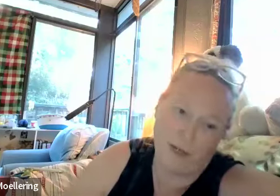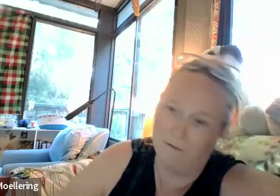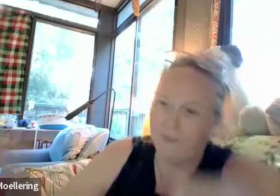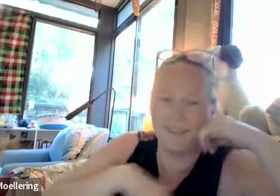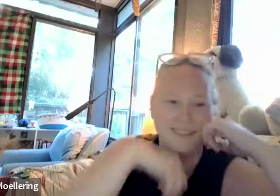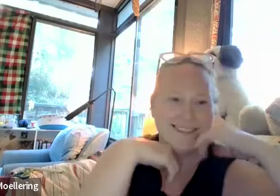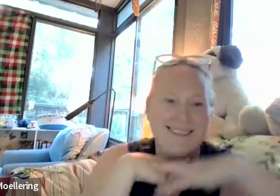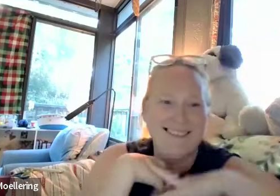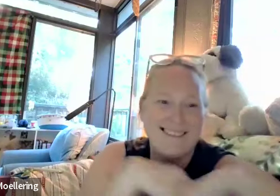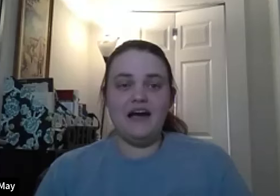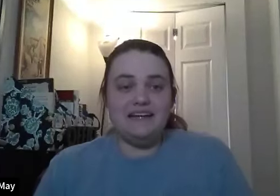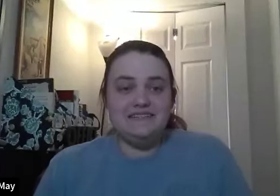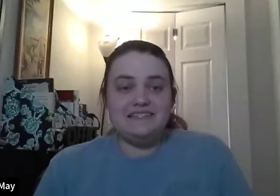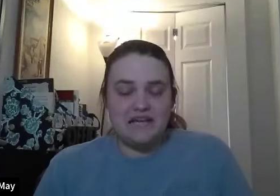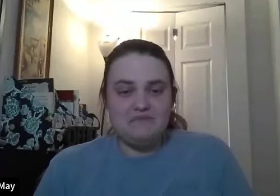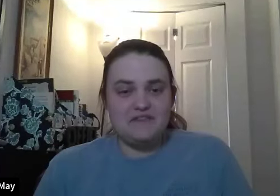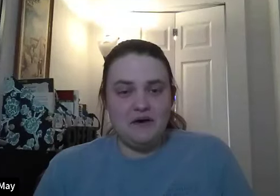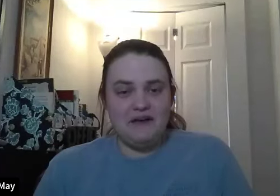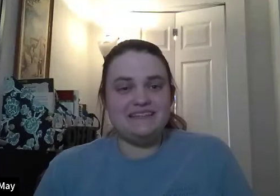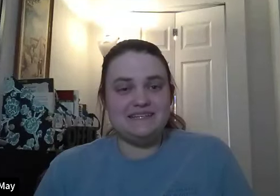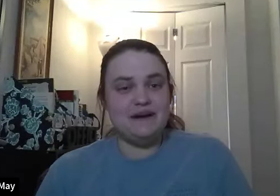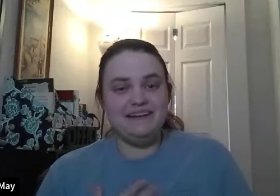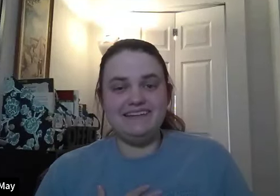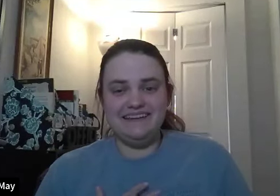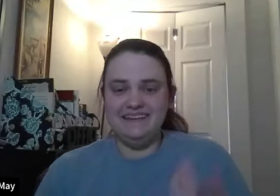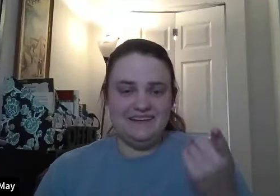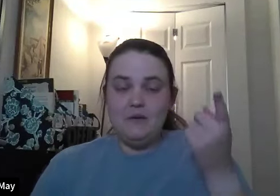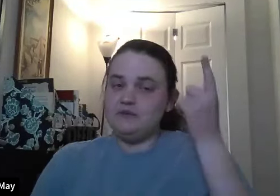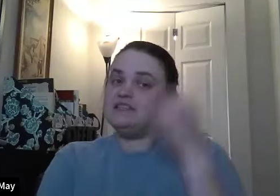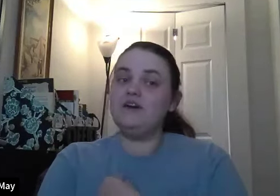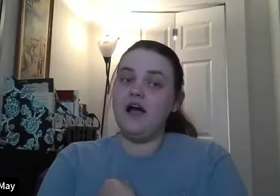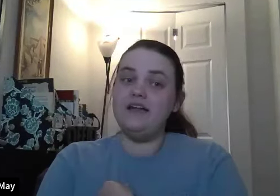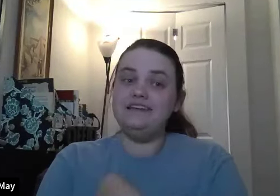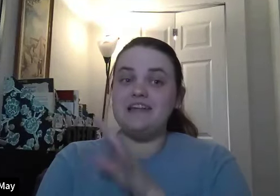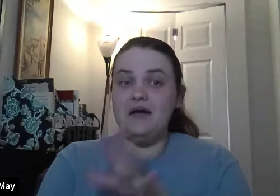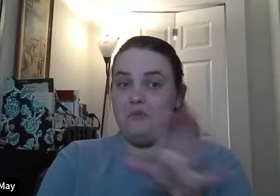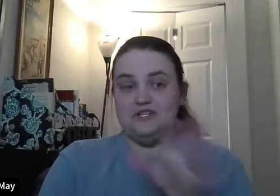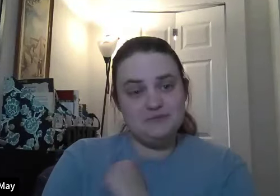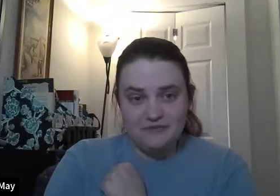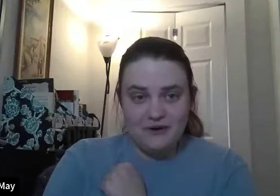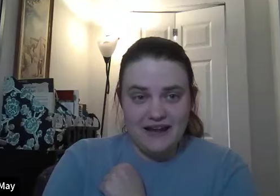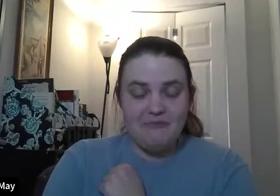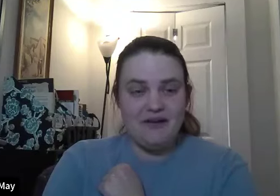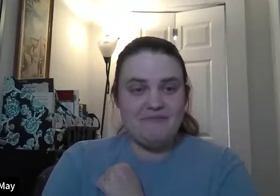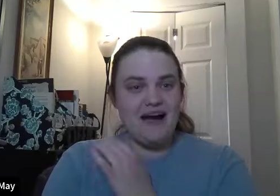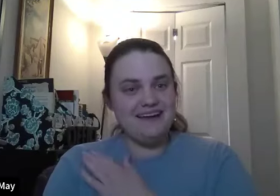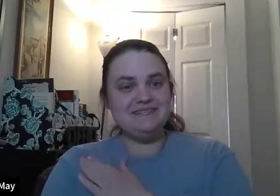now. Look, I did the same thing though. Okay, I know better now. Well, see, look, at least I warned you beforehand. Okay, I did